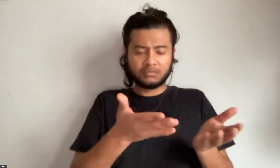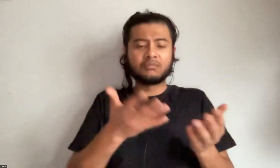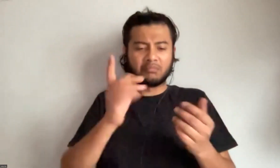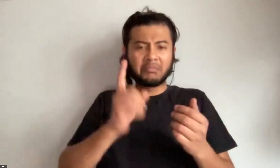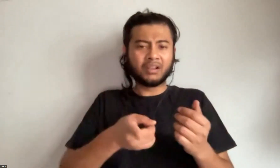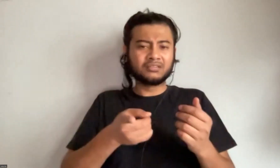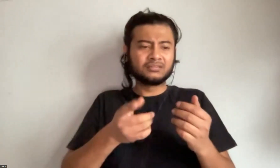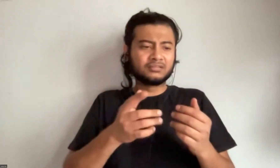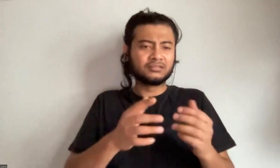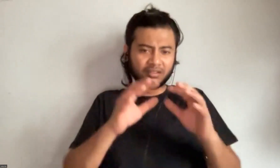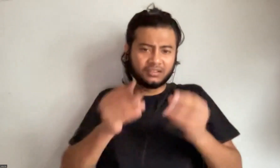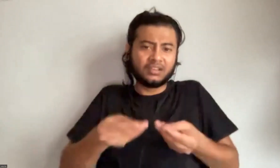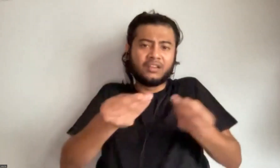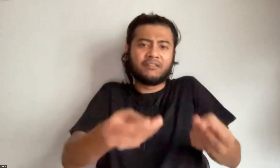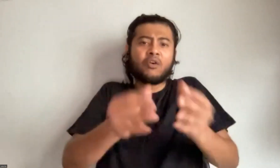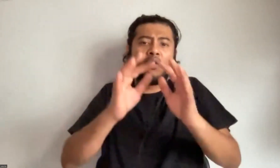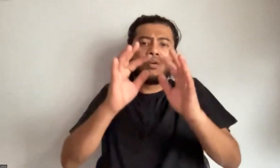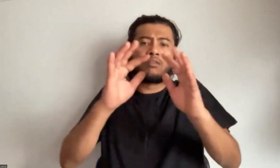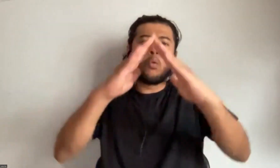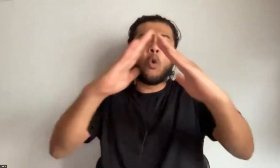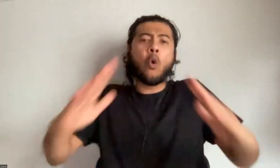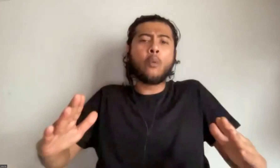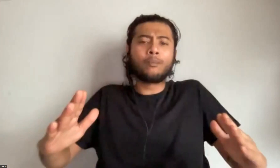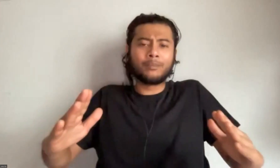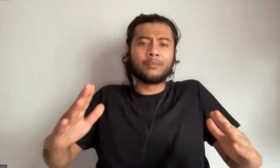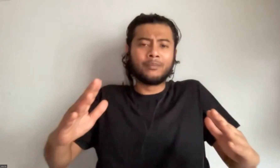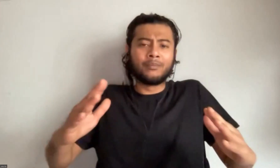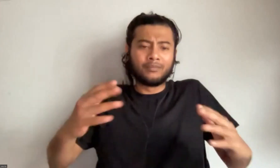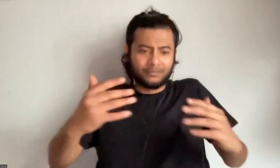it is our desire, it is our interest, it is our